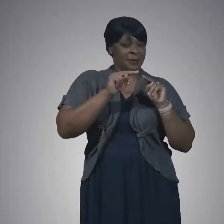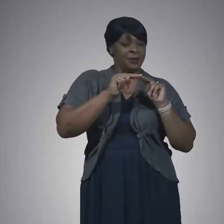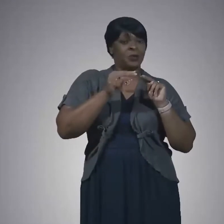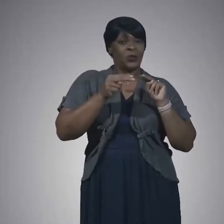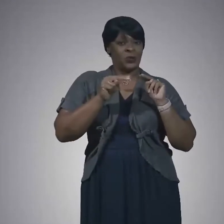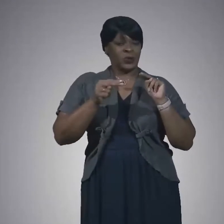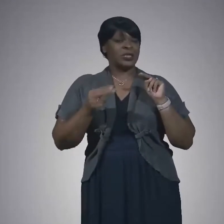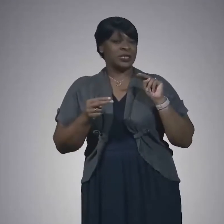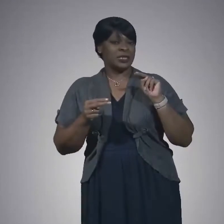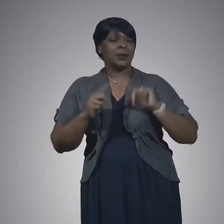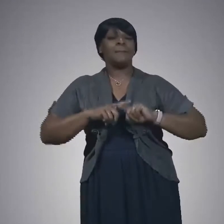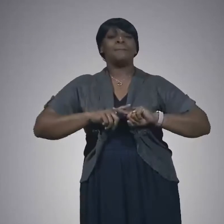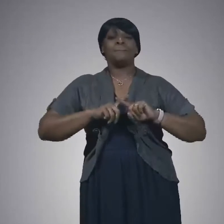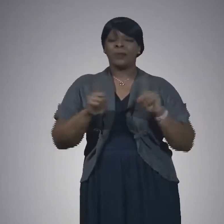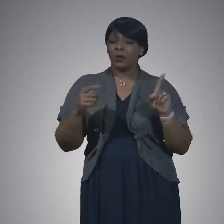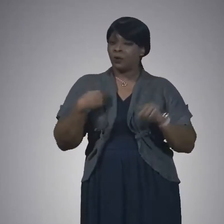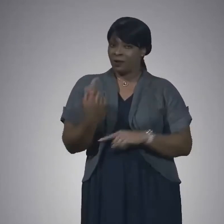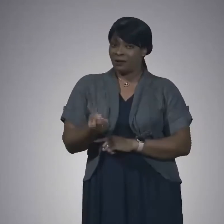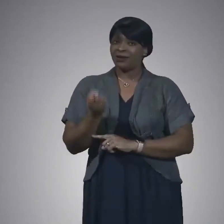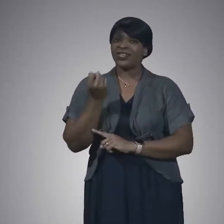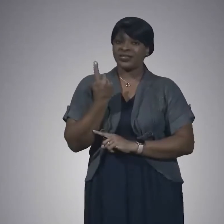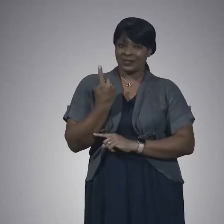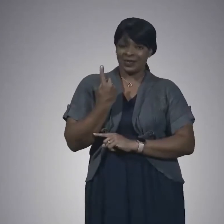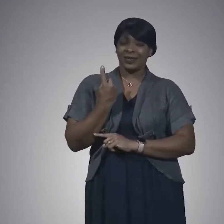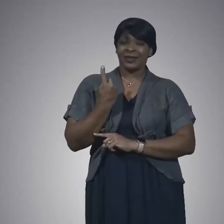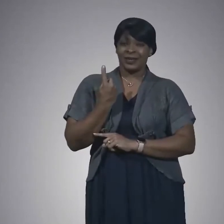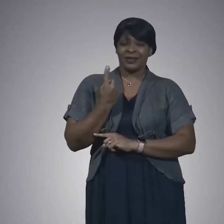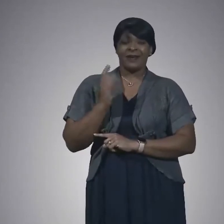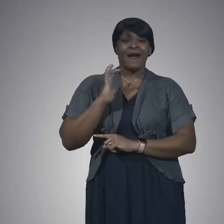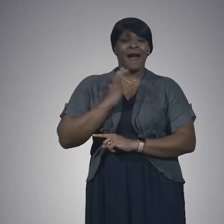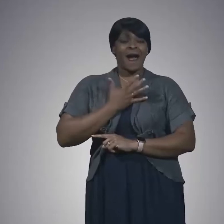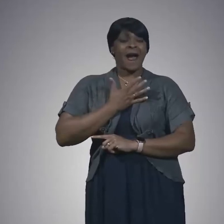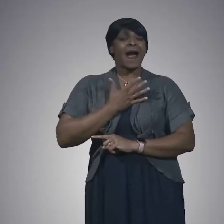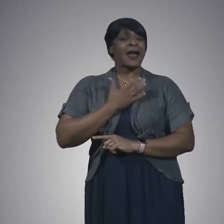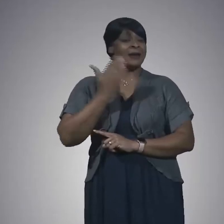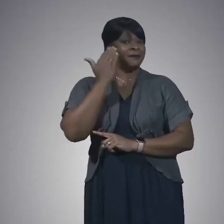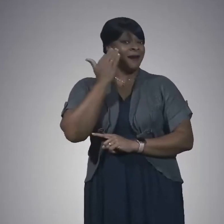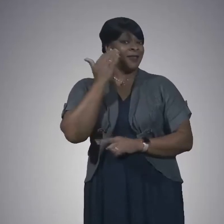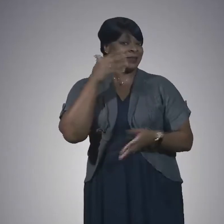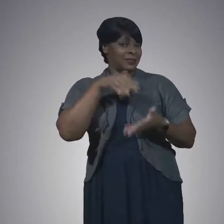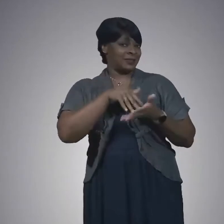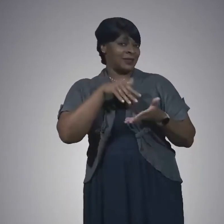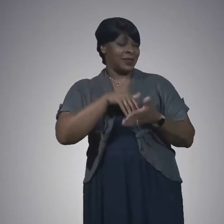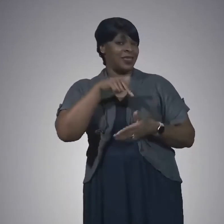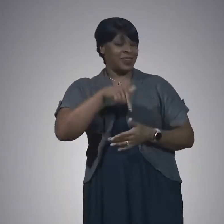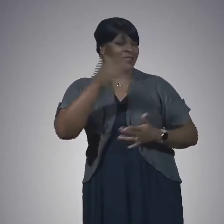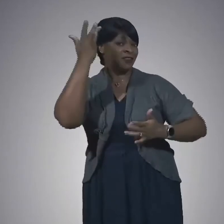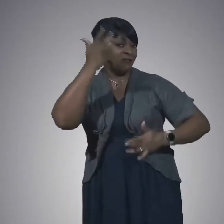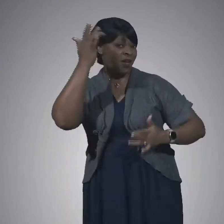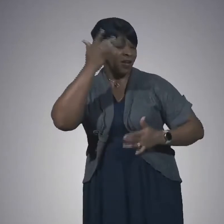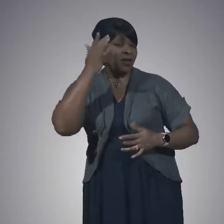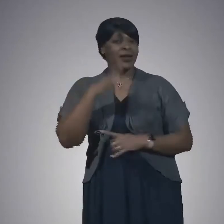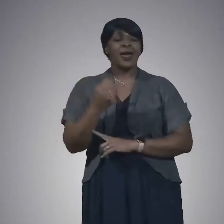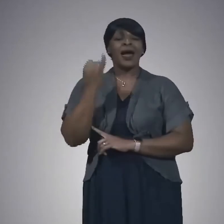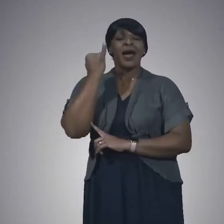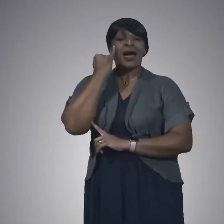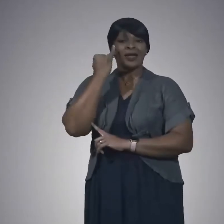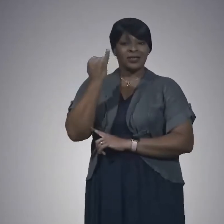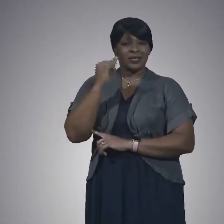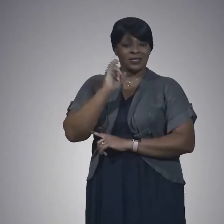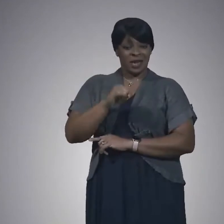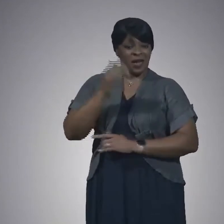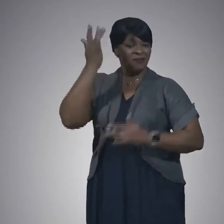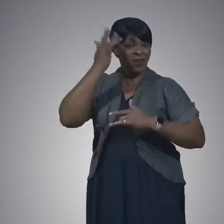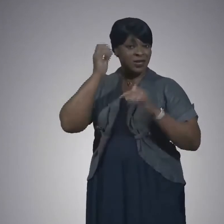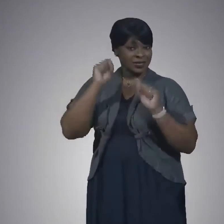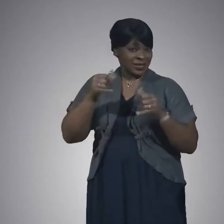decreasing, but we also understand from our institutional knowledge of this virus and the idea that viruses